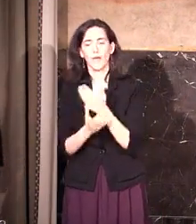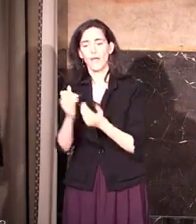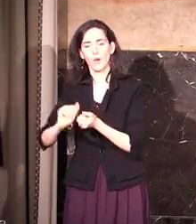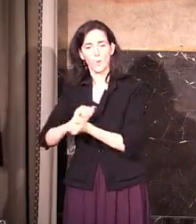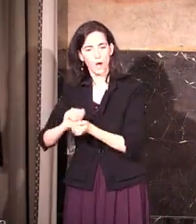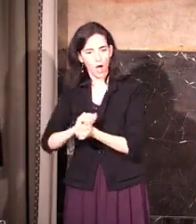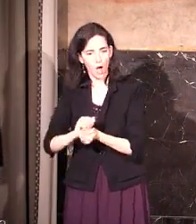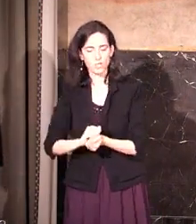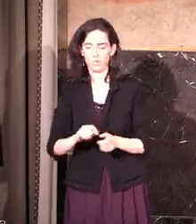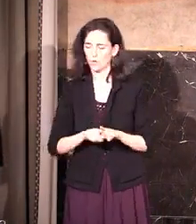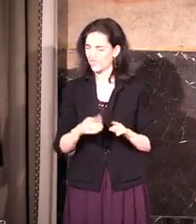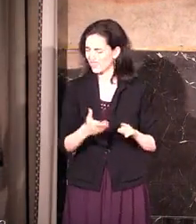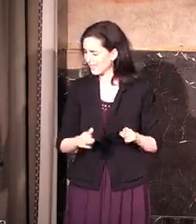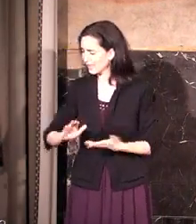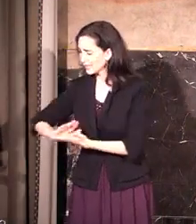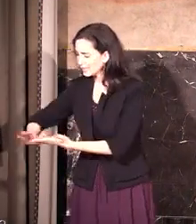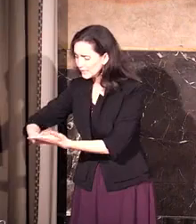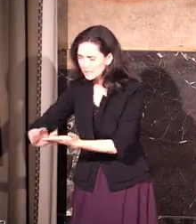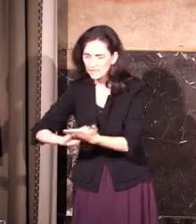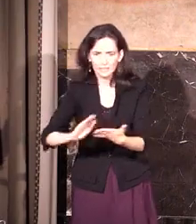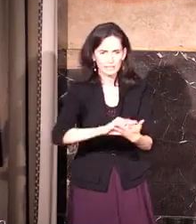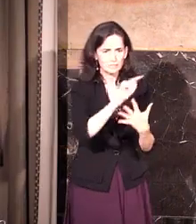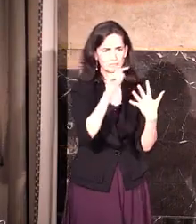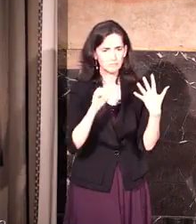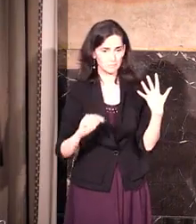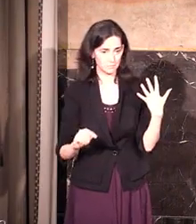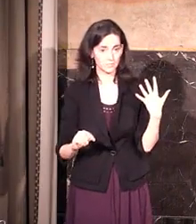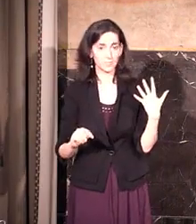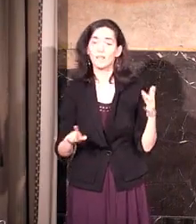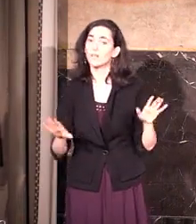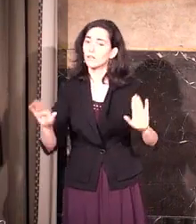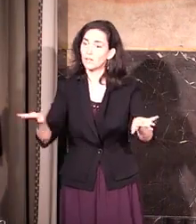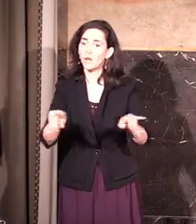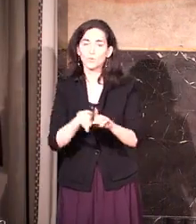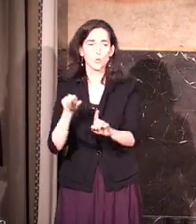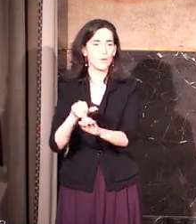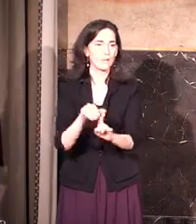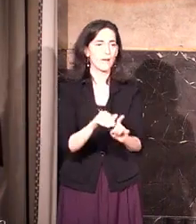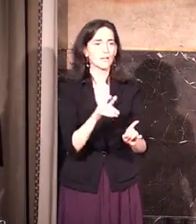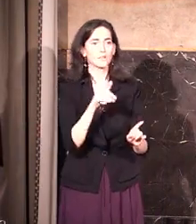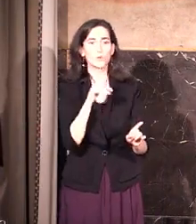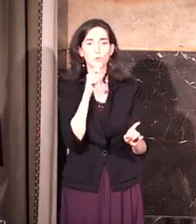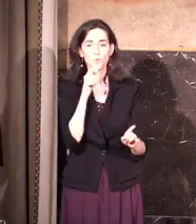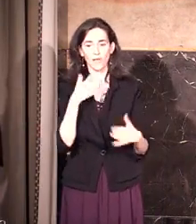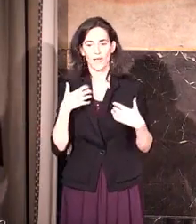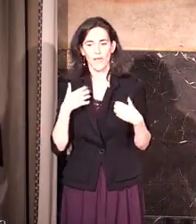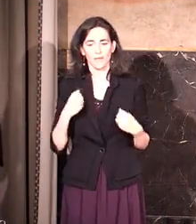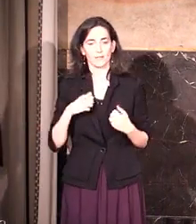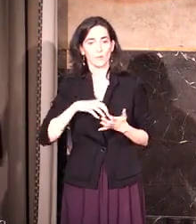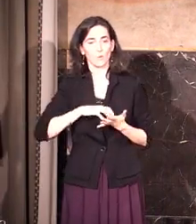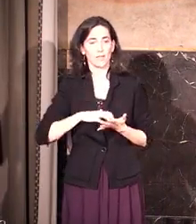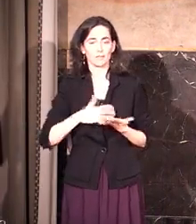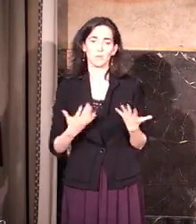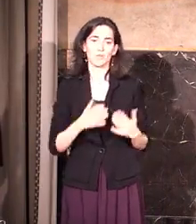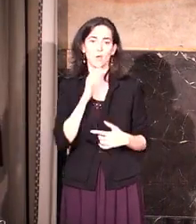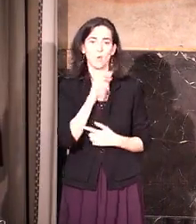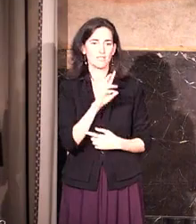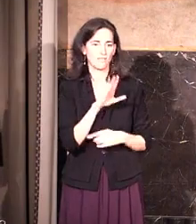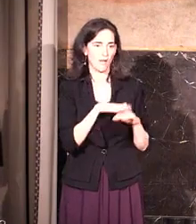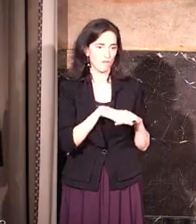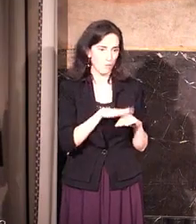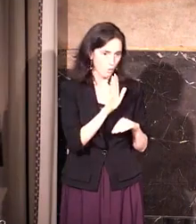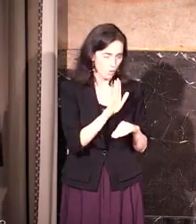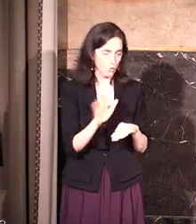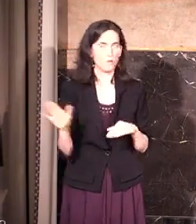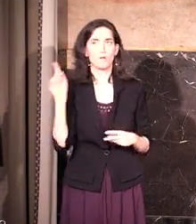the proper hygiene. And we do want to remind especially all those people who are vulnerable, either because they're 65 years of age